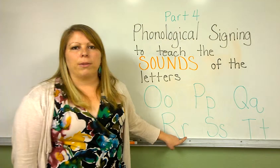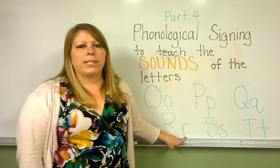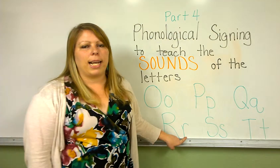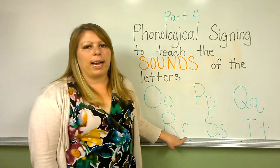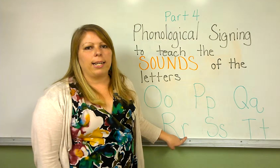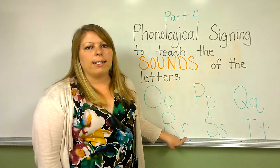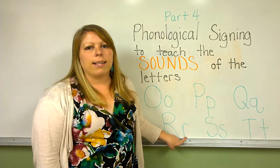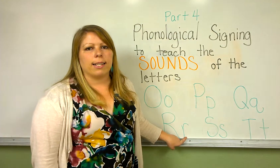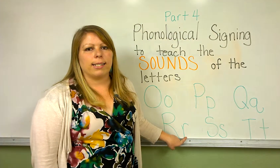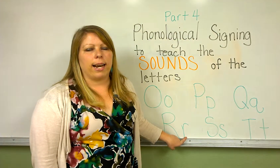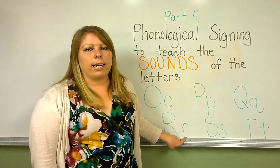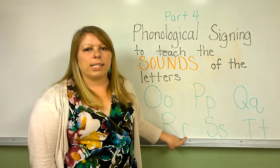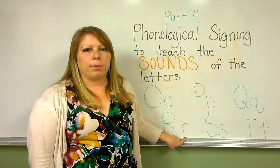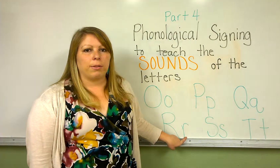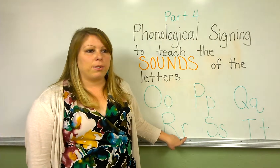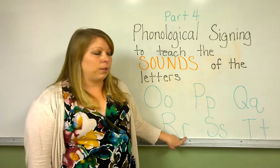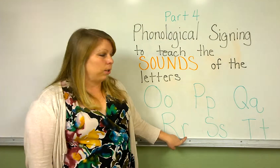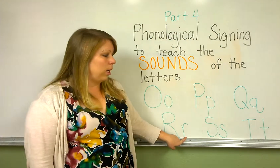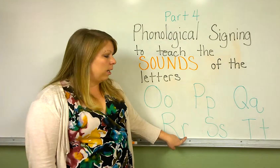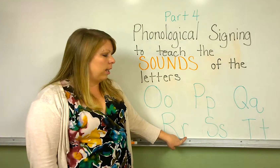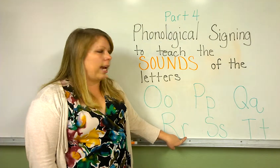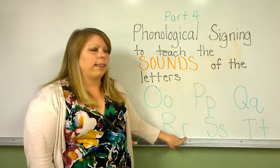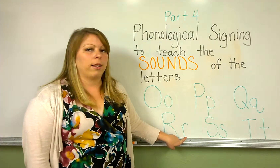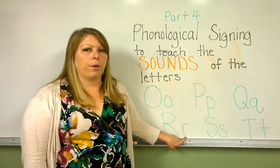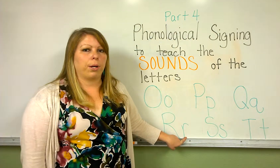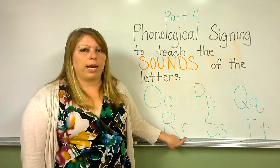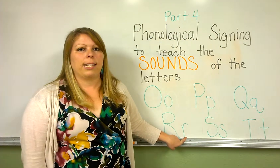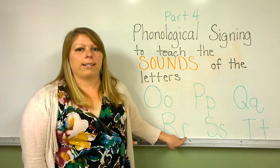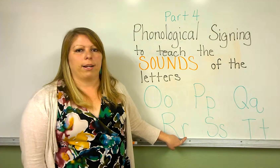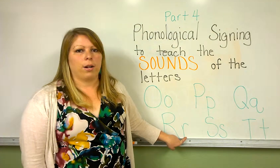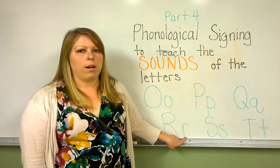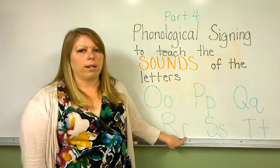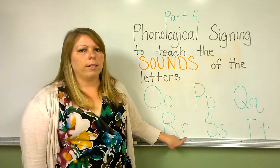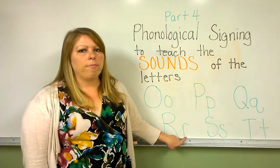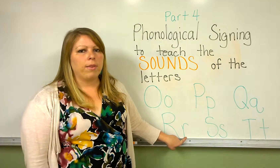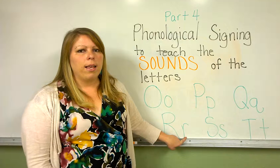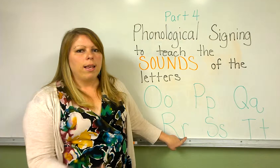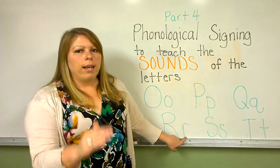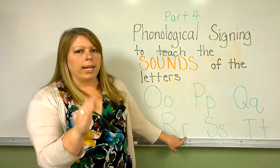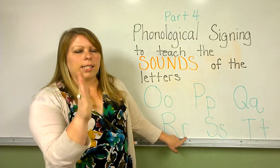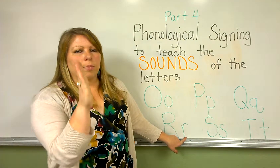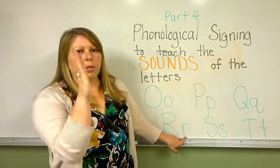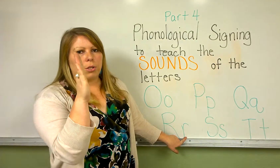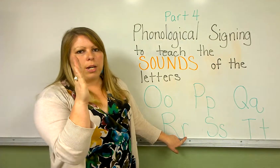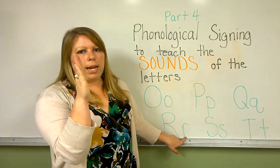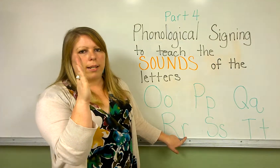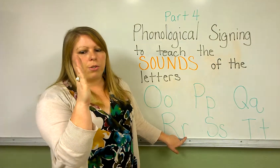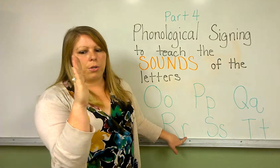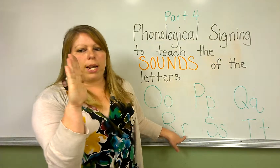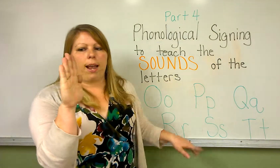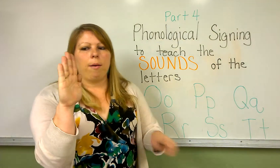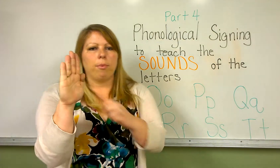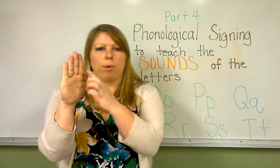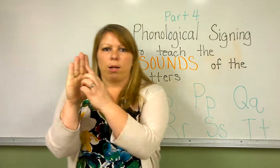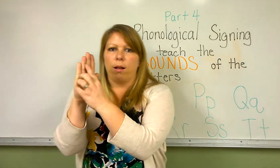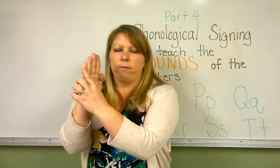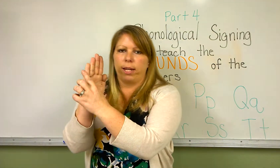most signs, the sign is supposed to look like the lowercase letter r. It's to put your hand straight up with all